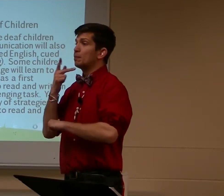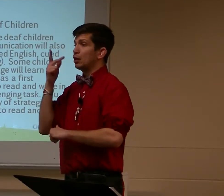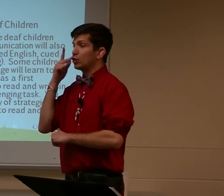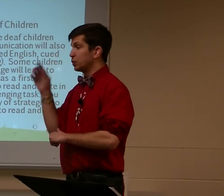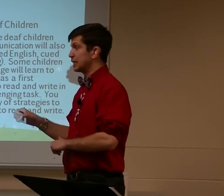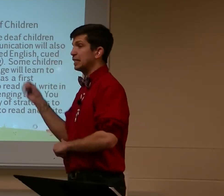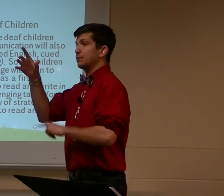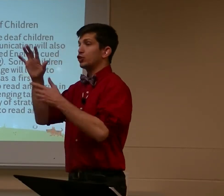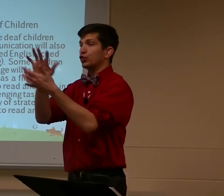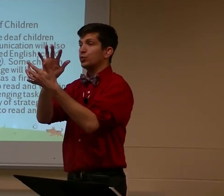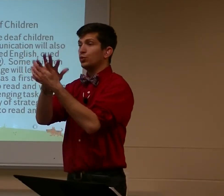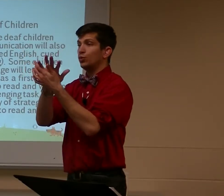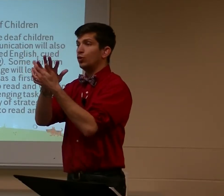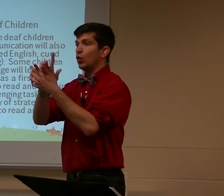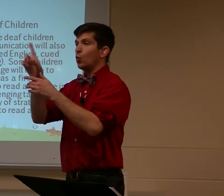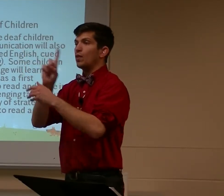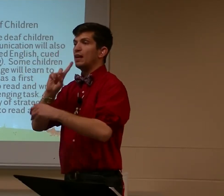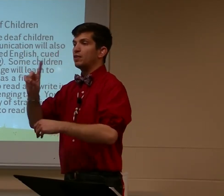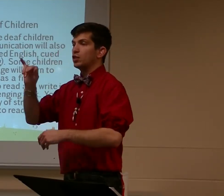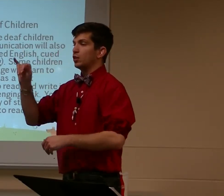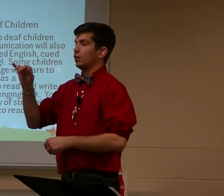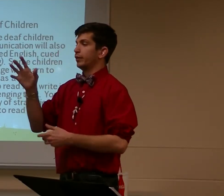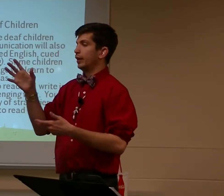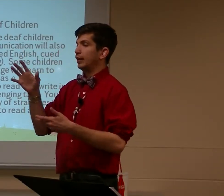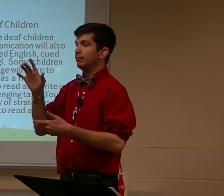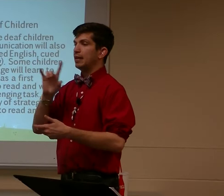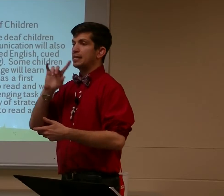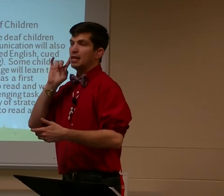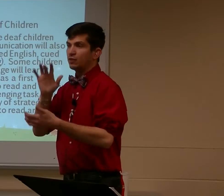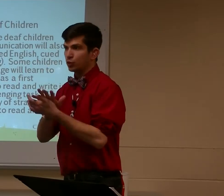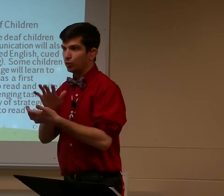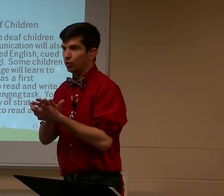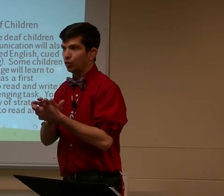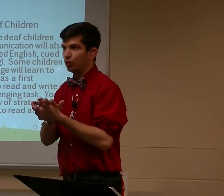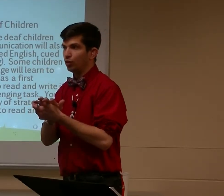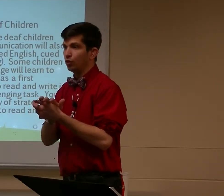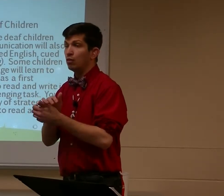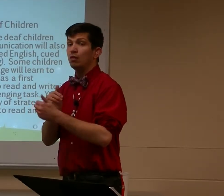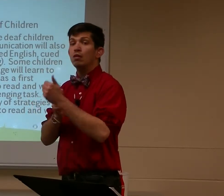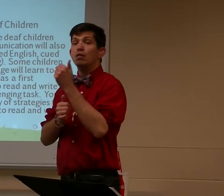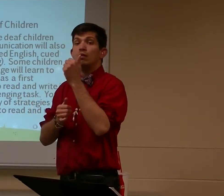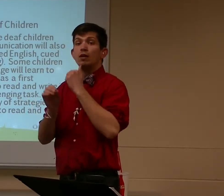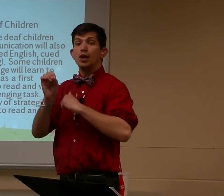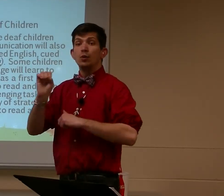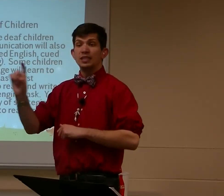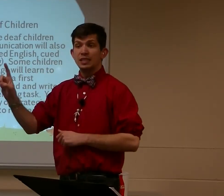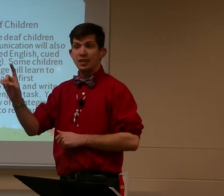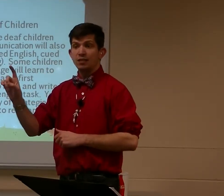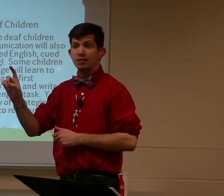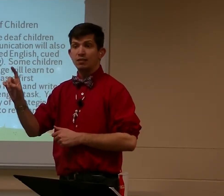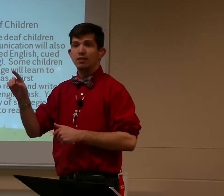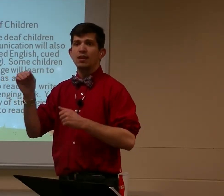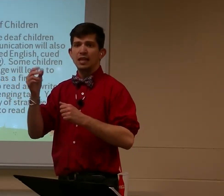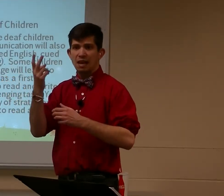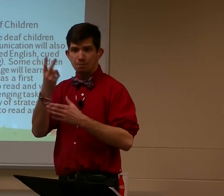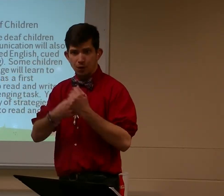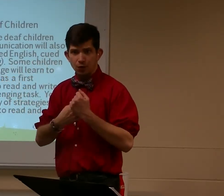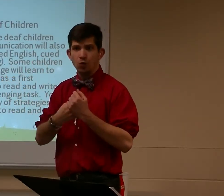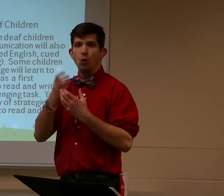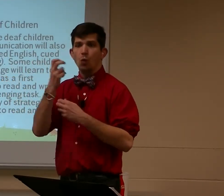parents will send them to school where they have a deaf school. In OSD, they have both